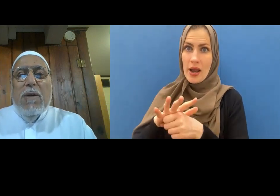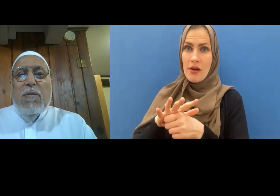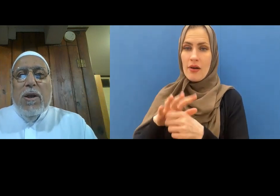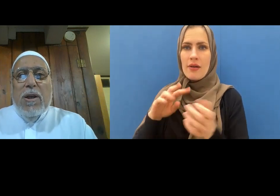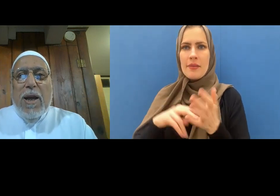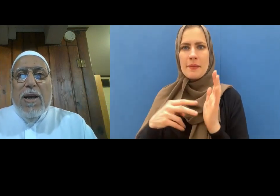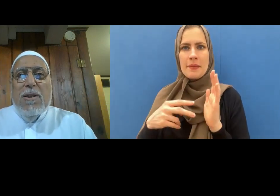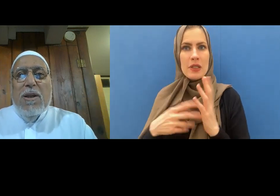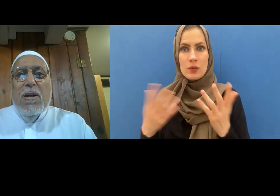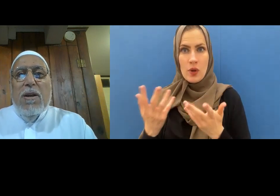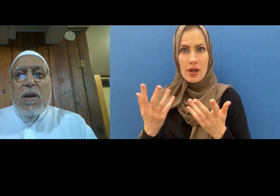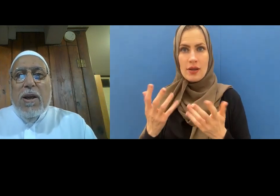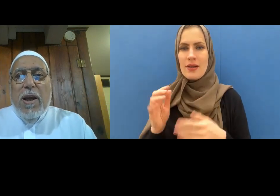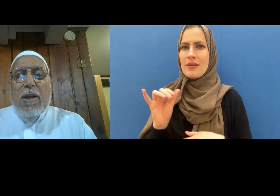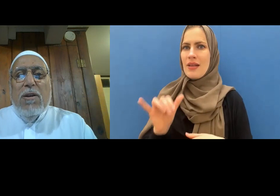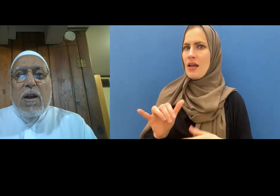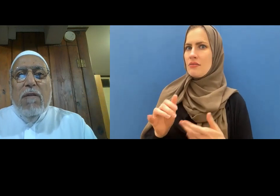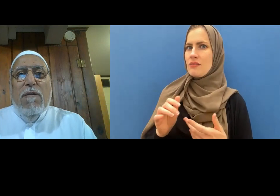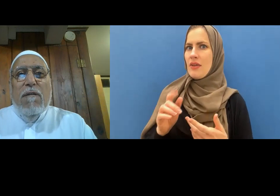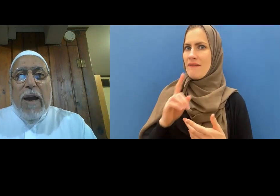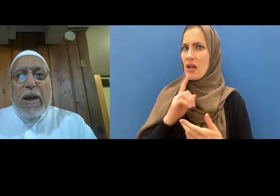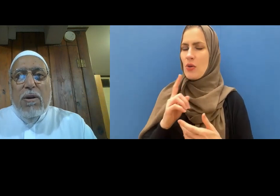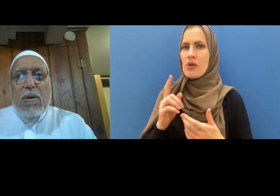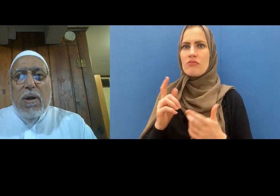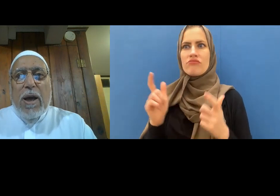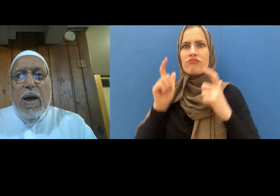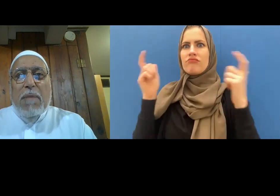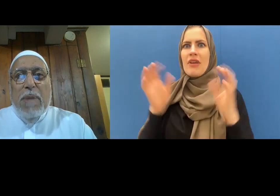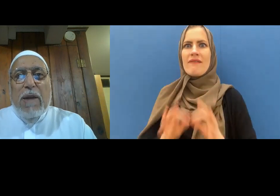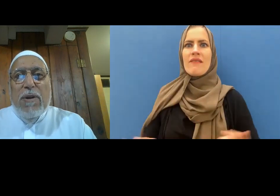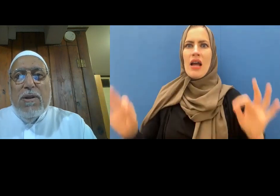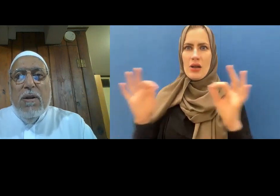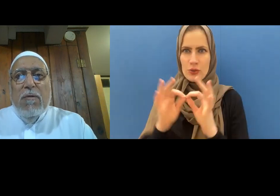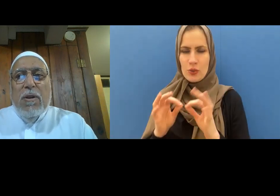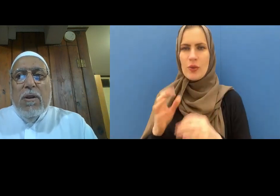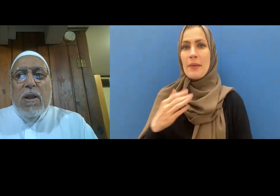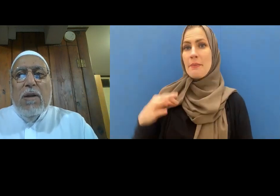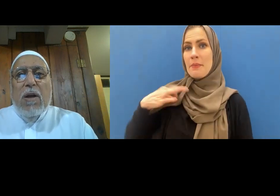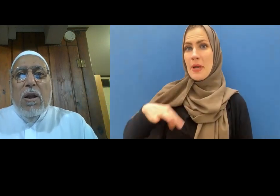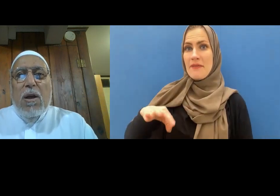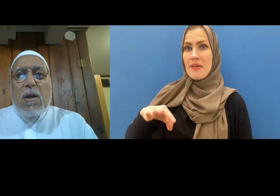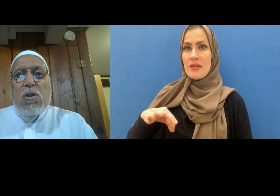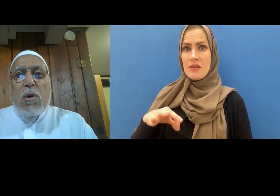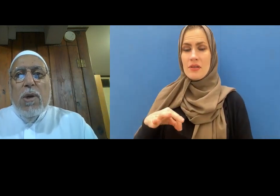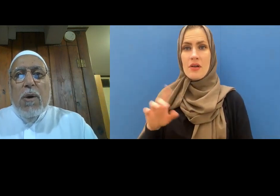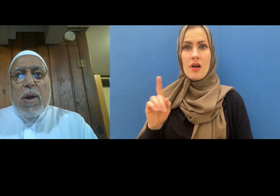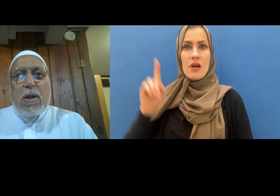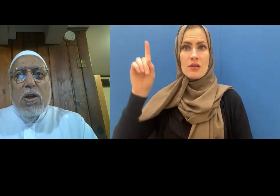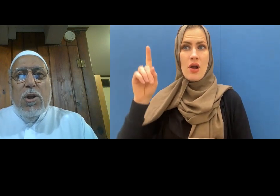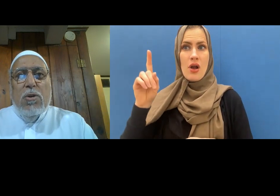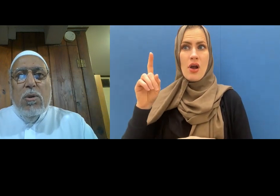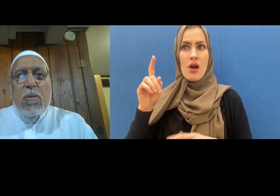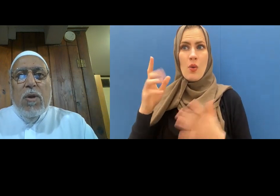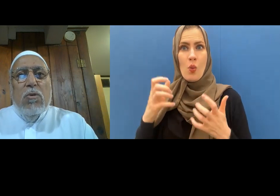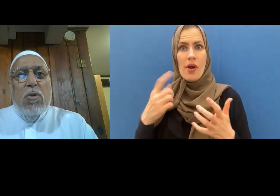means it has a great enough value and benefits that Allah is drawing our